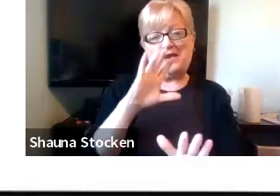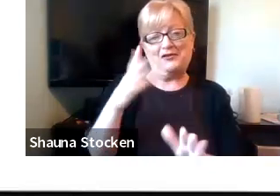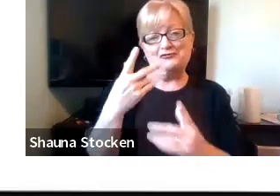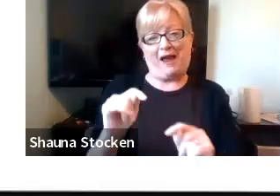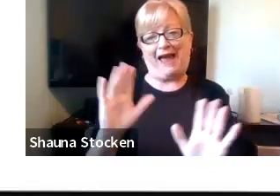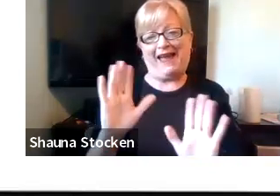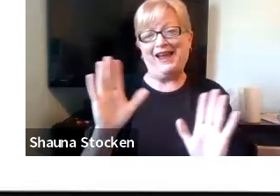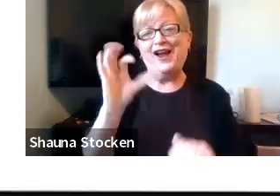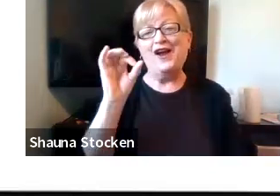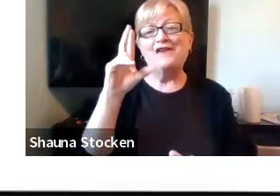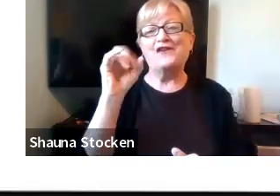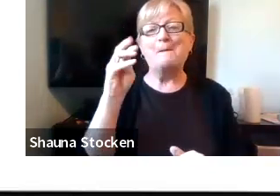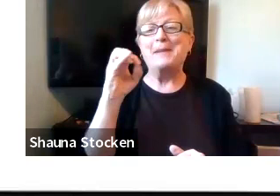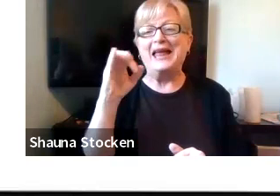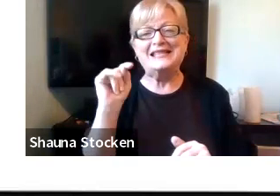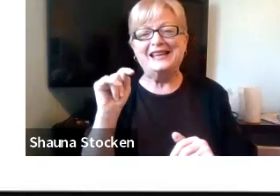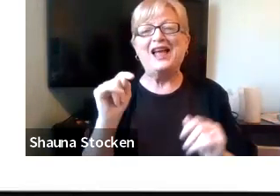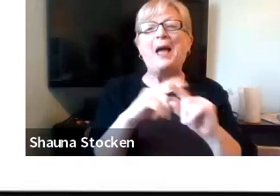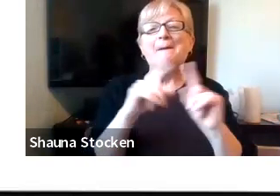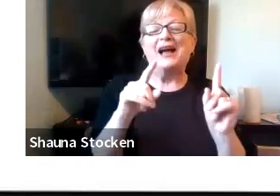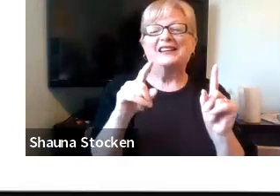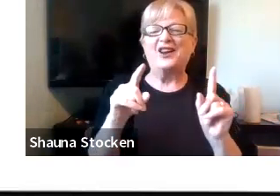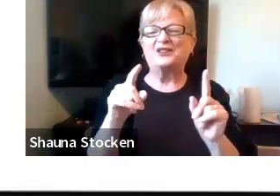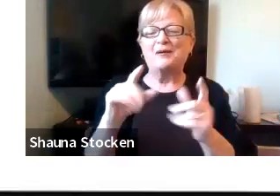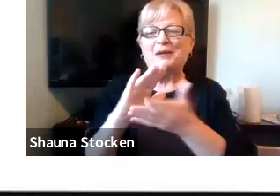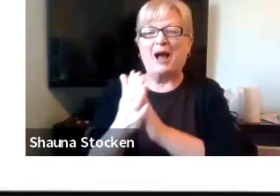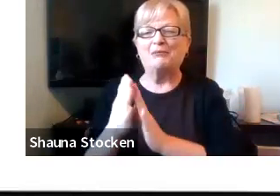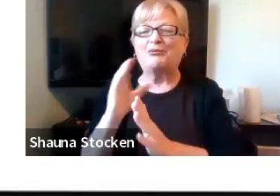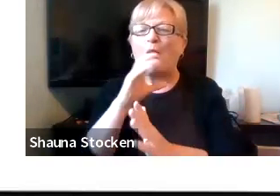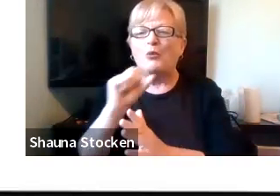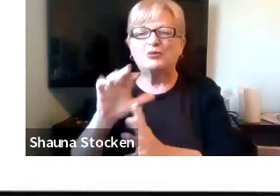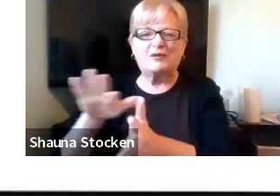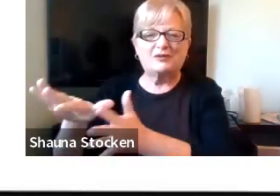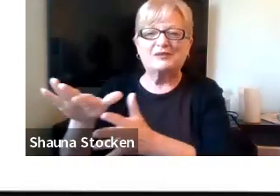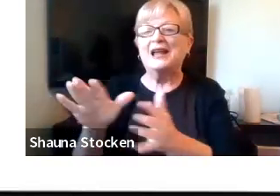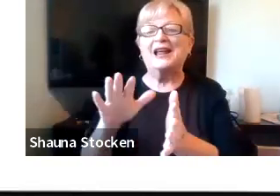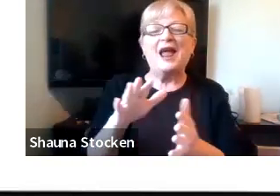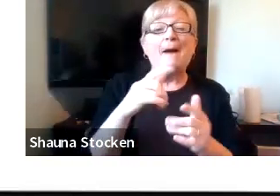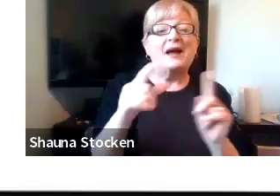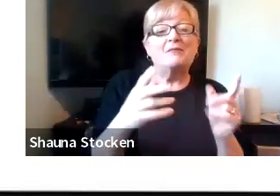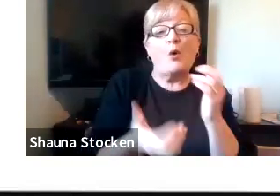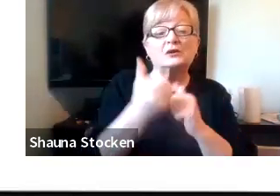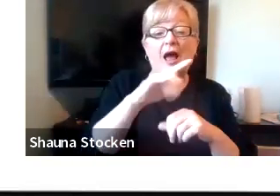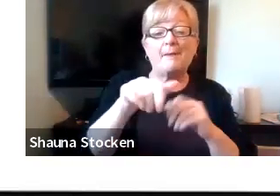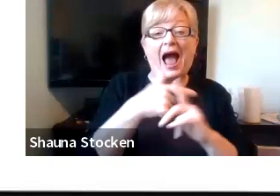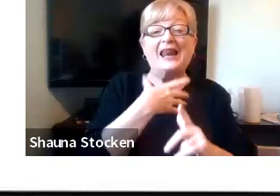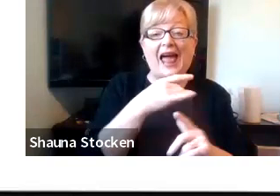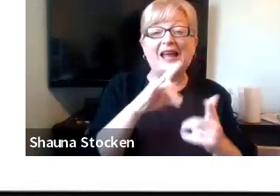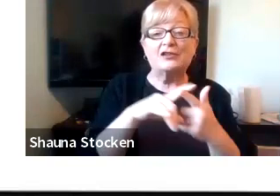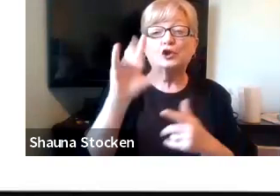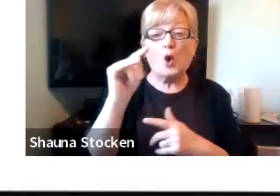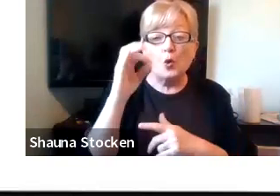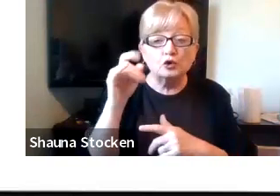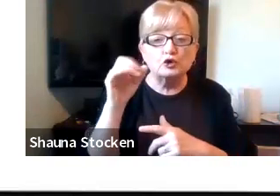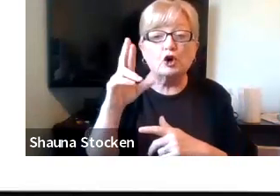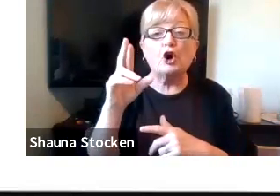just mainly used the bake and the toast feature. So it's really nice because you can fit